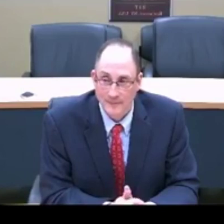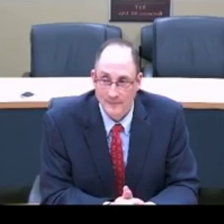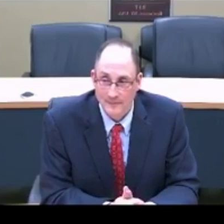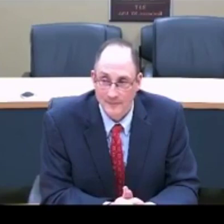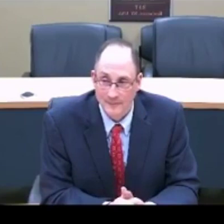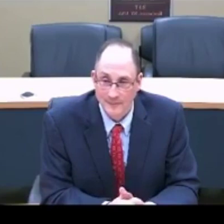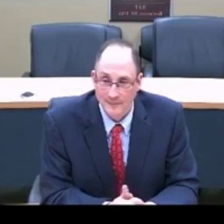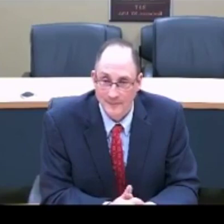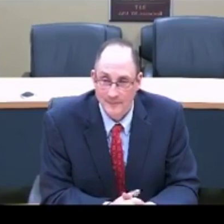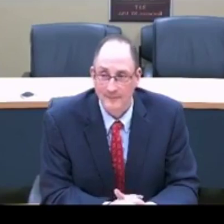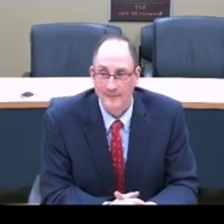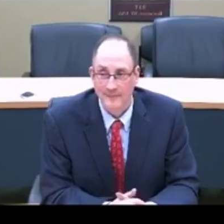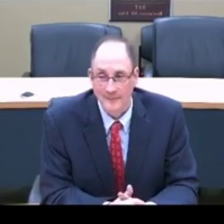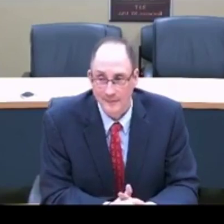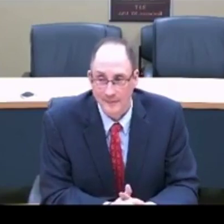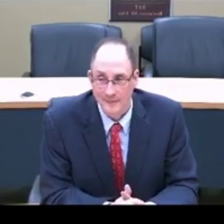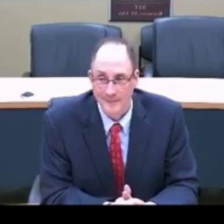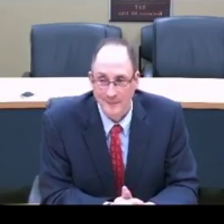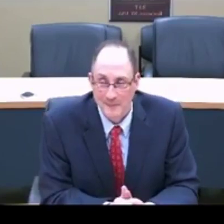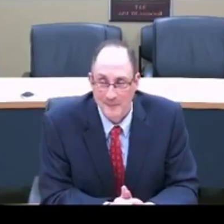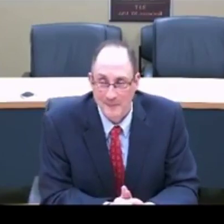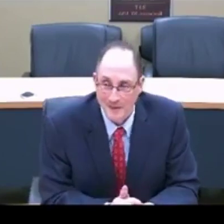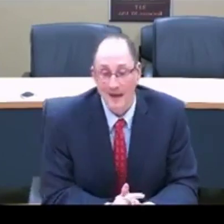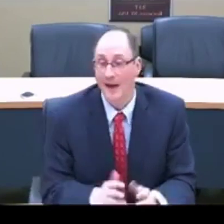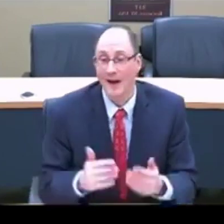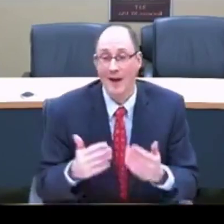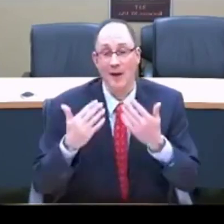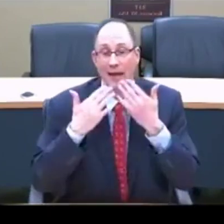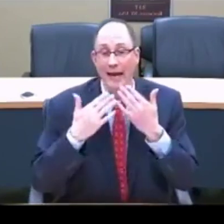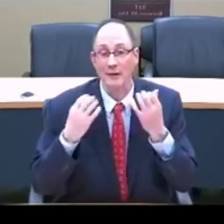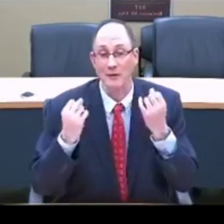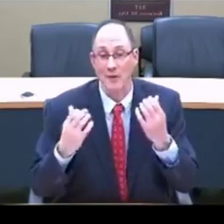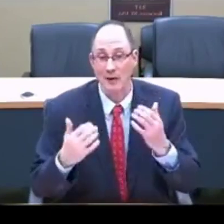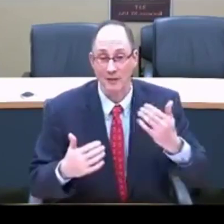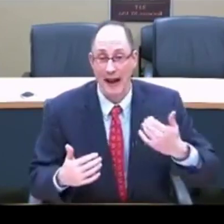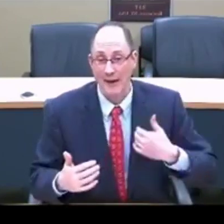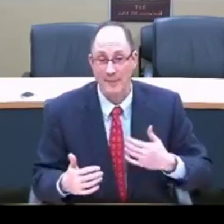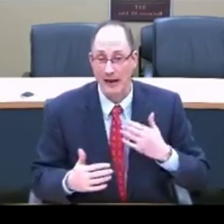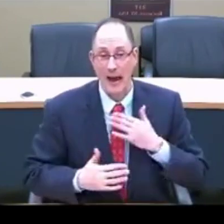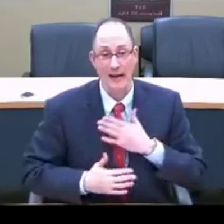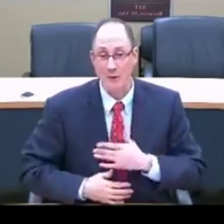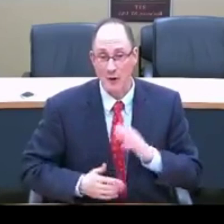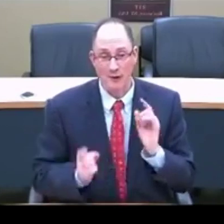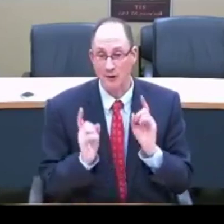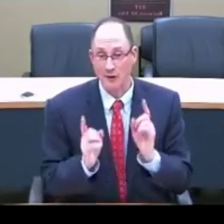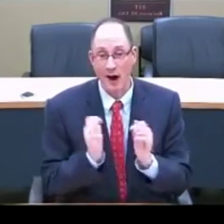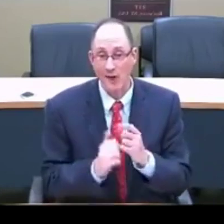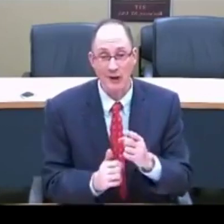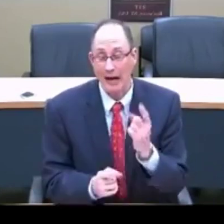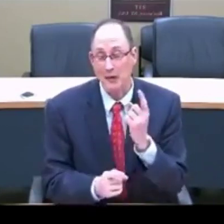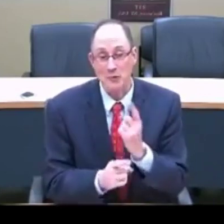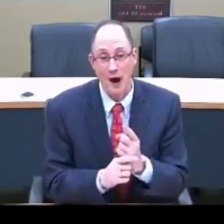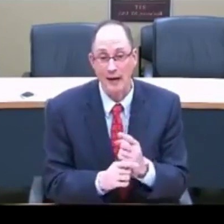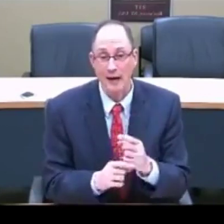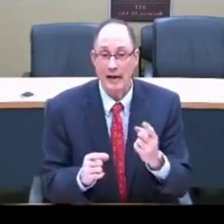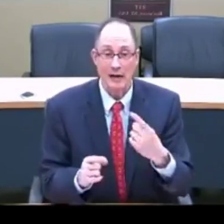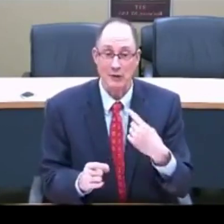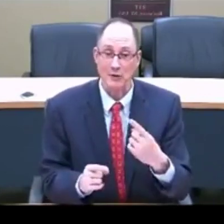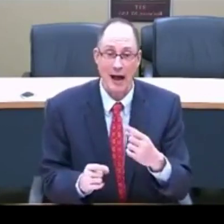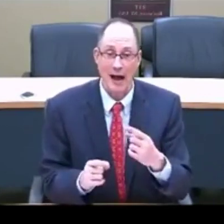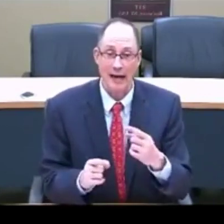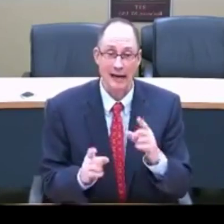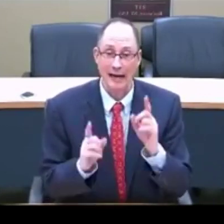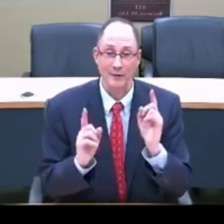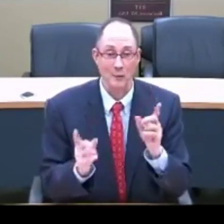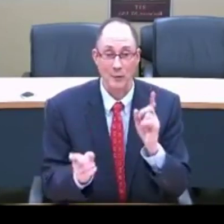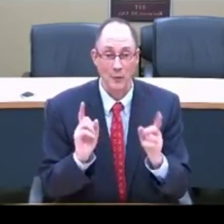John, thank you so much for being on the show today. Oh, thank you so much for having me. I enjoyed talking with you. And you're right. You and